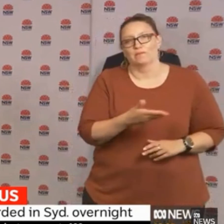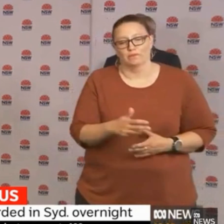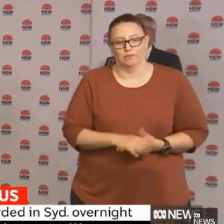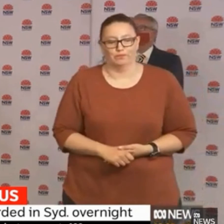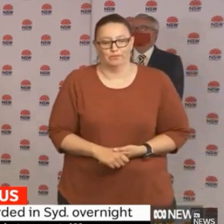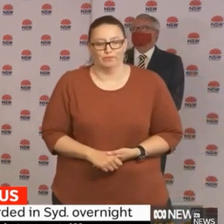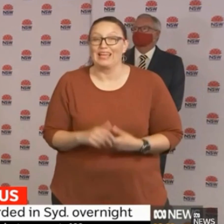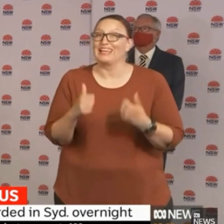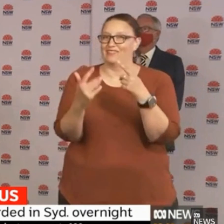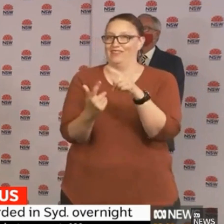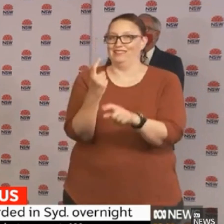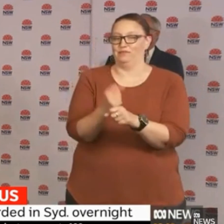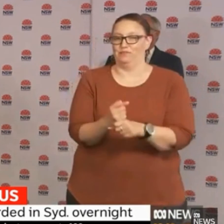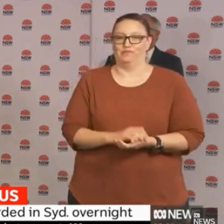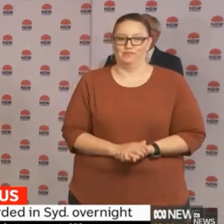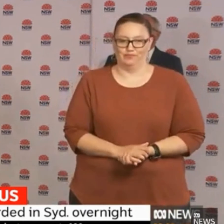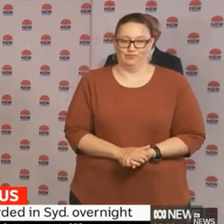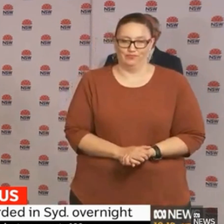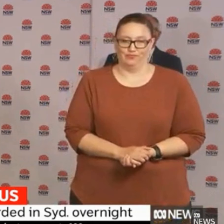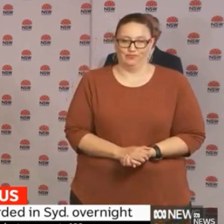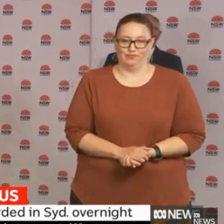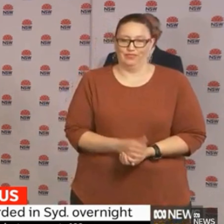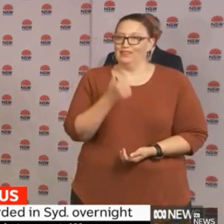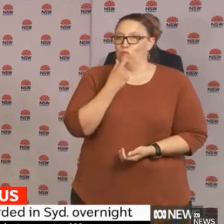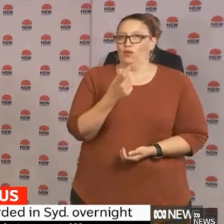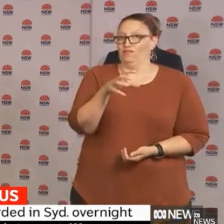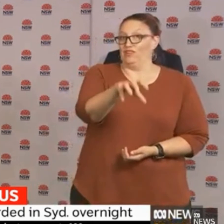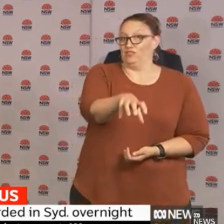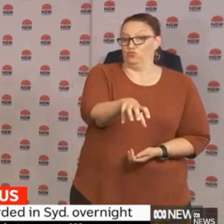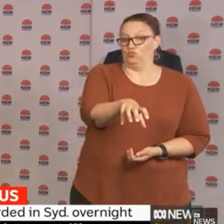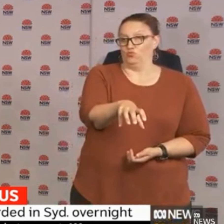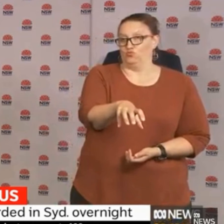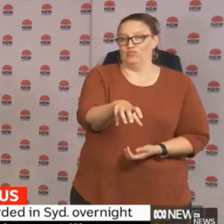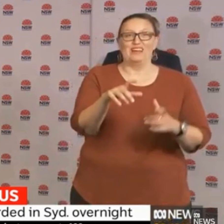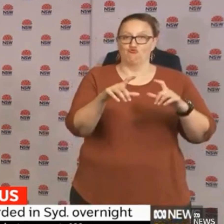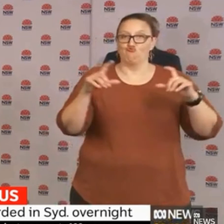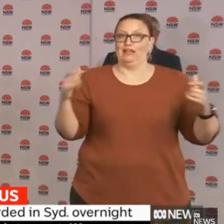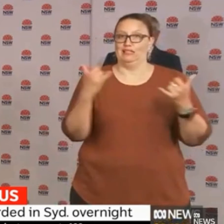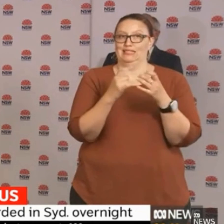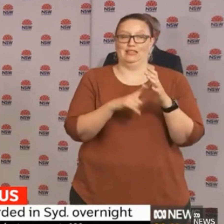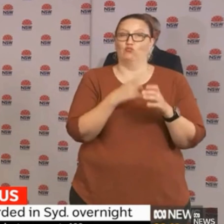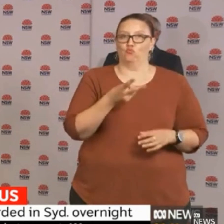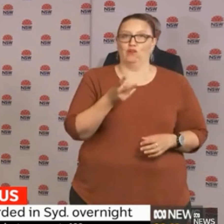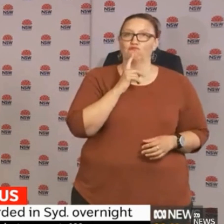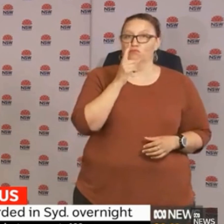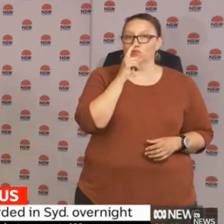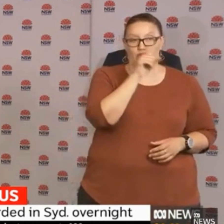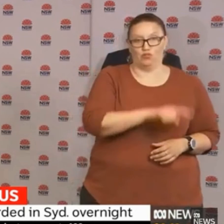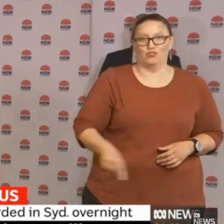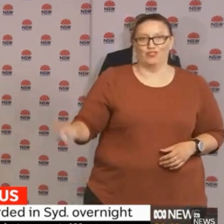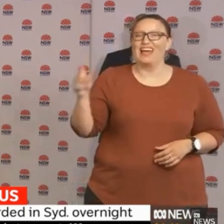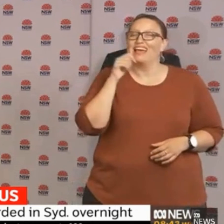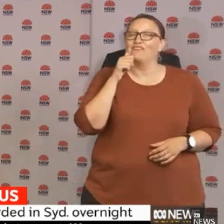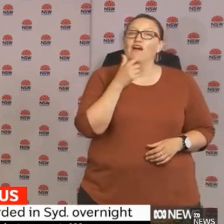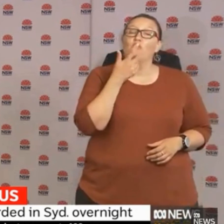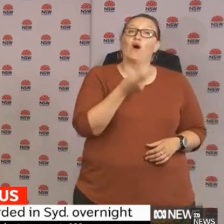have a venue where there's, say in Greater Sydney, where there's 200 people, even if 150 people have done the right thing and 50 people haven't, that's